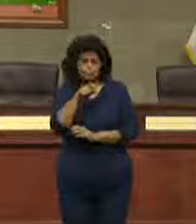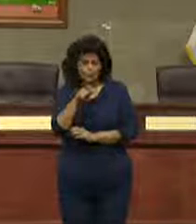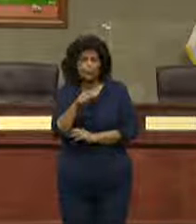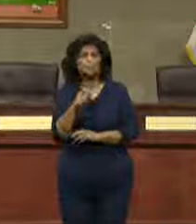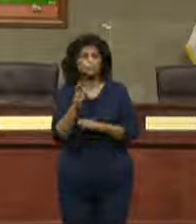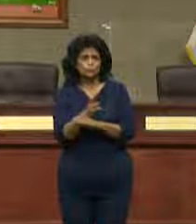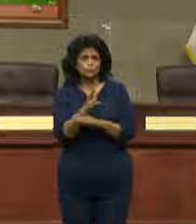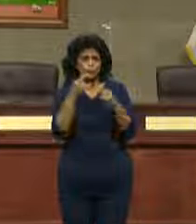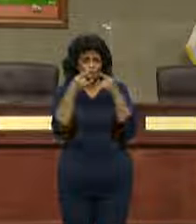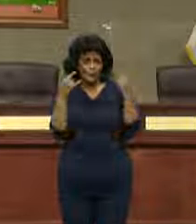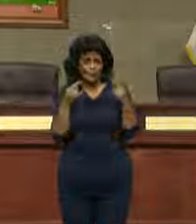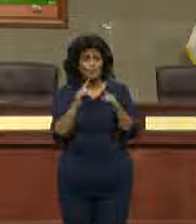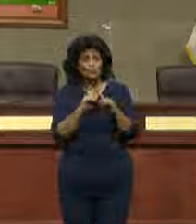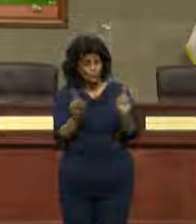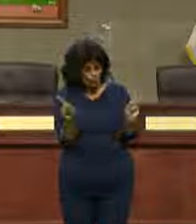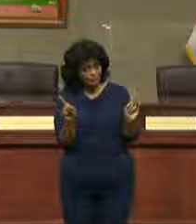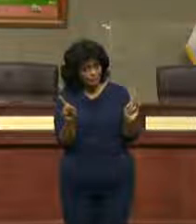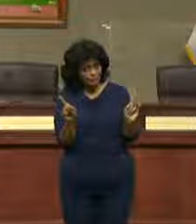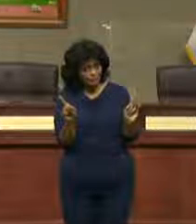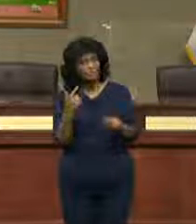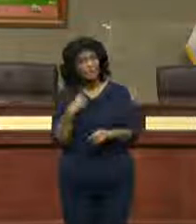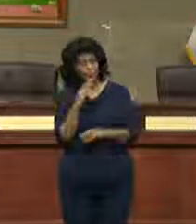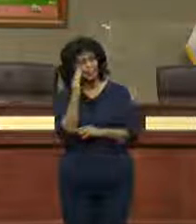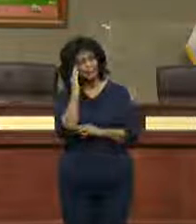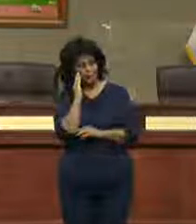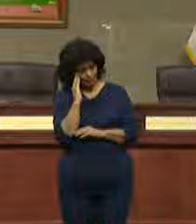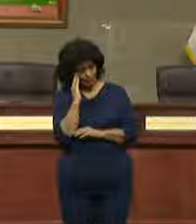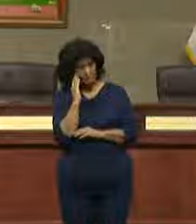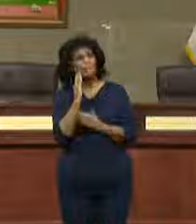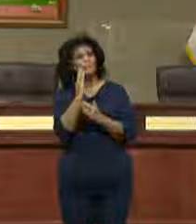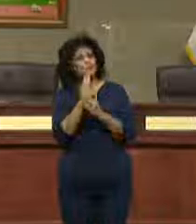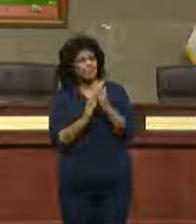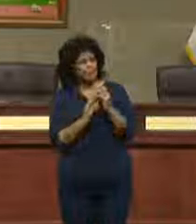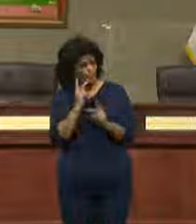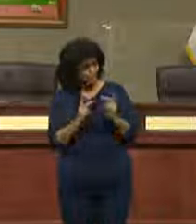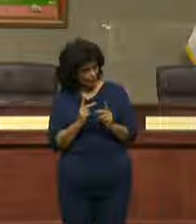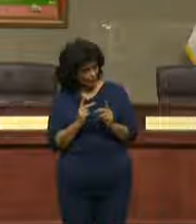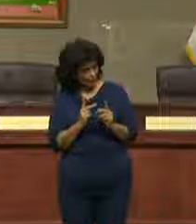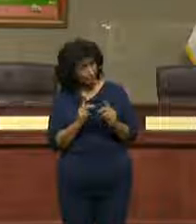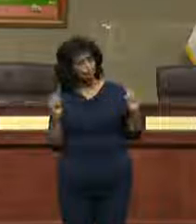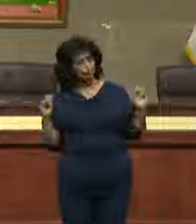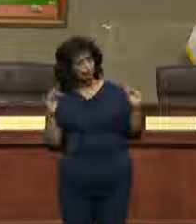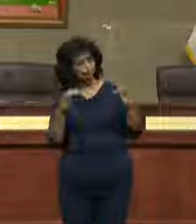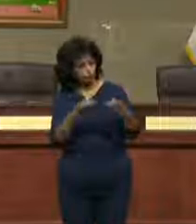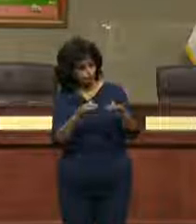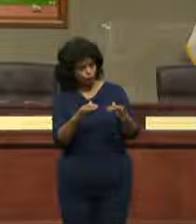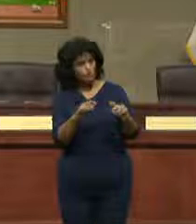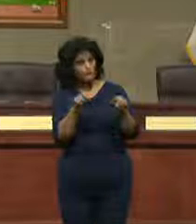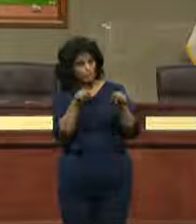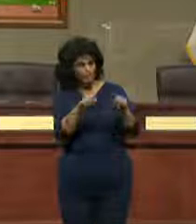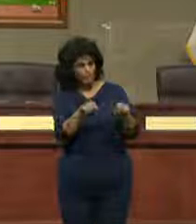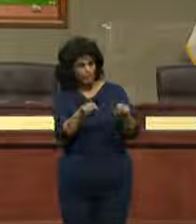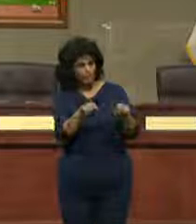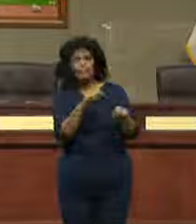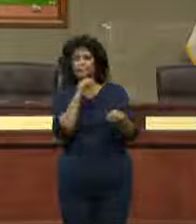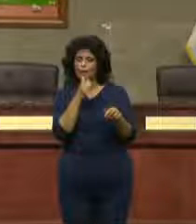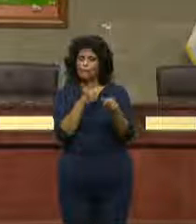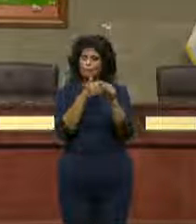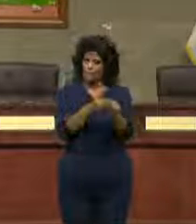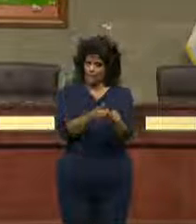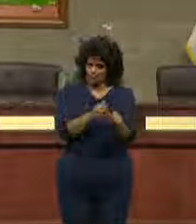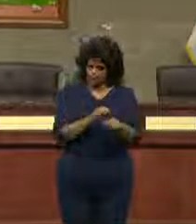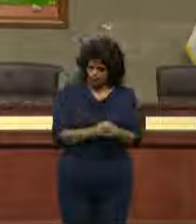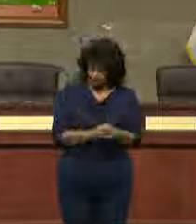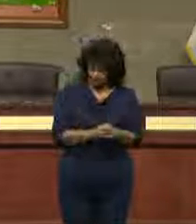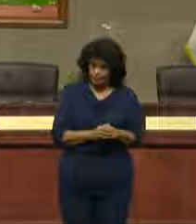we know that some of the attendees were non-compliant. But let me just say thank you to the